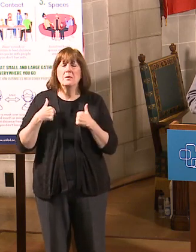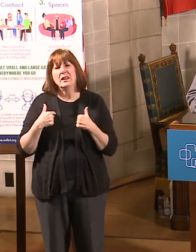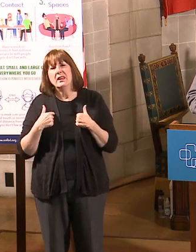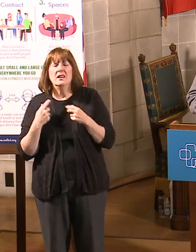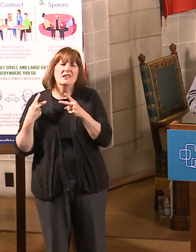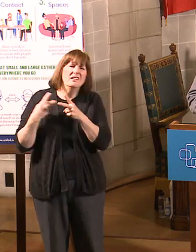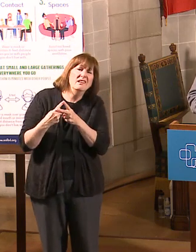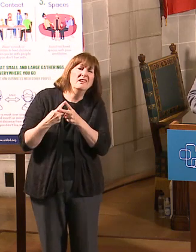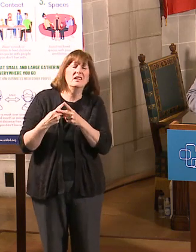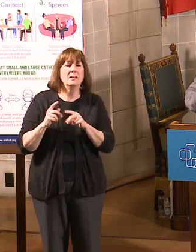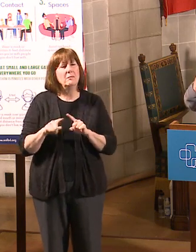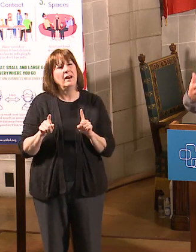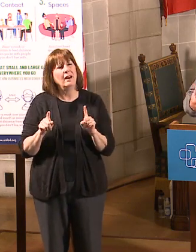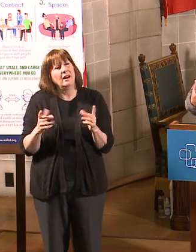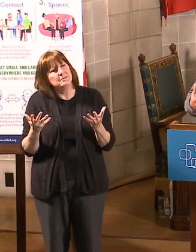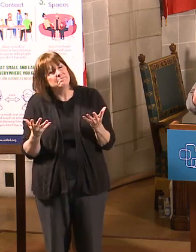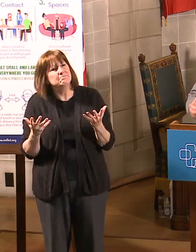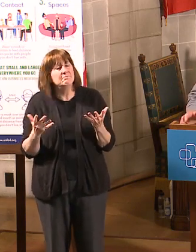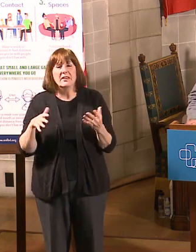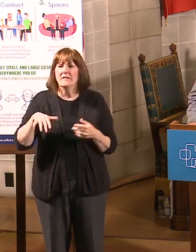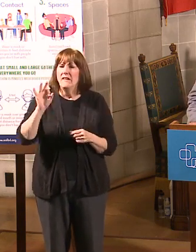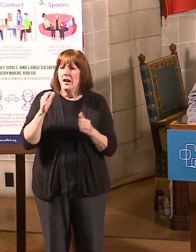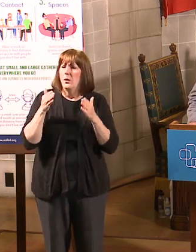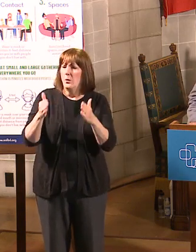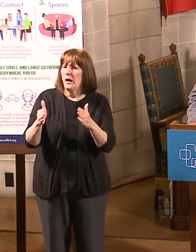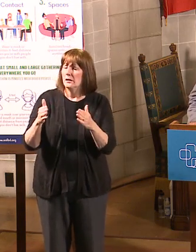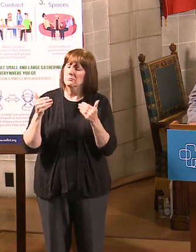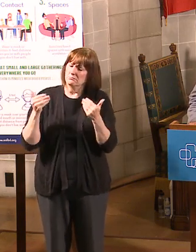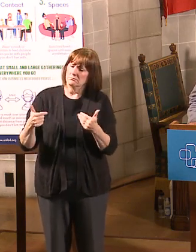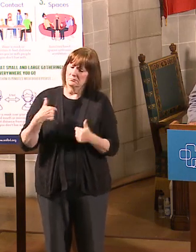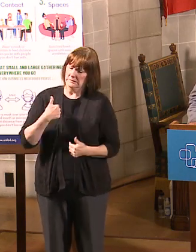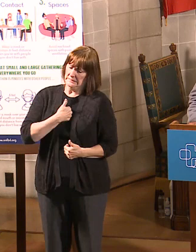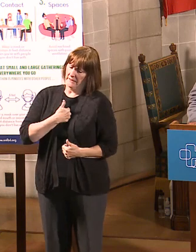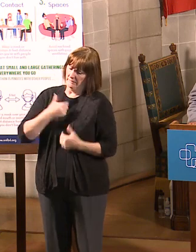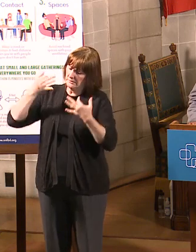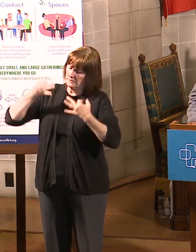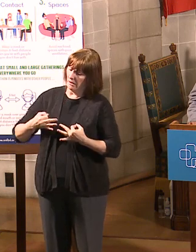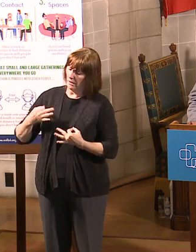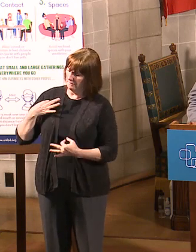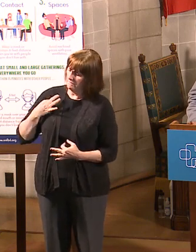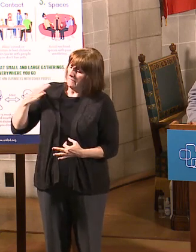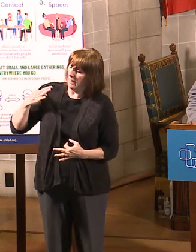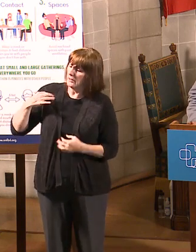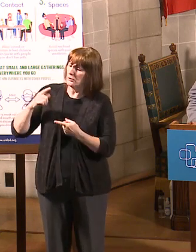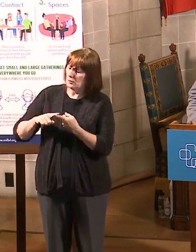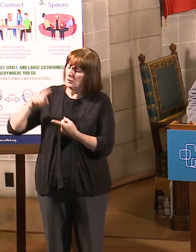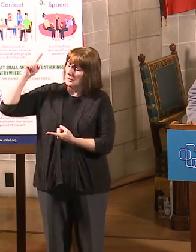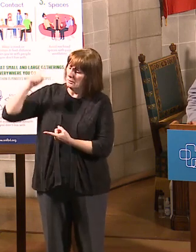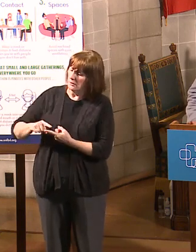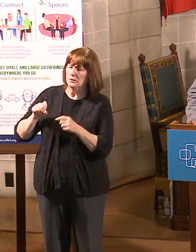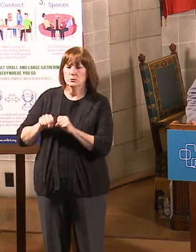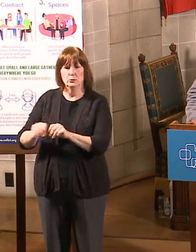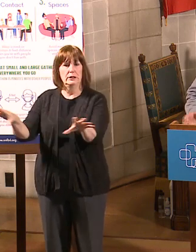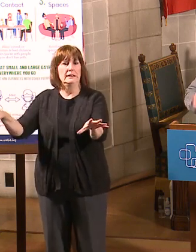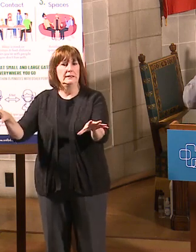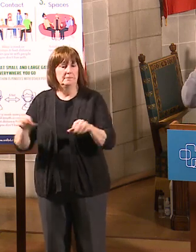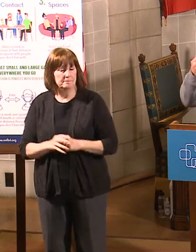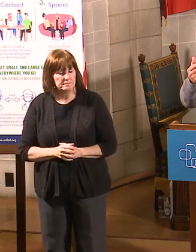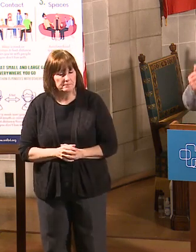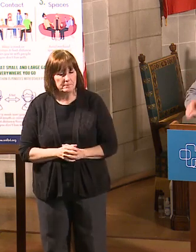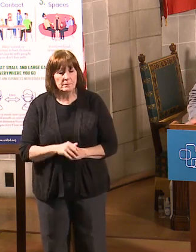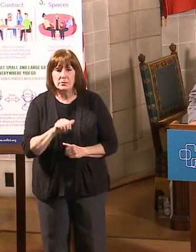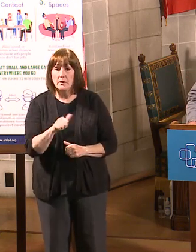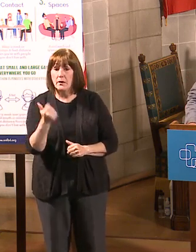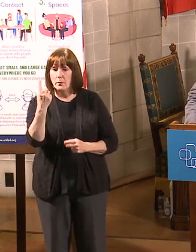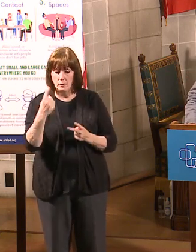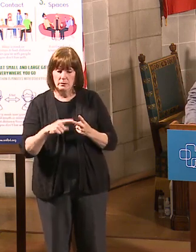up, but let's find ways that we can go ahead and voluntarily do things to prevent the spread of the COVID. The other one